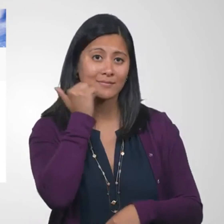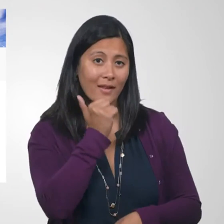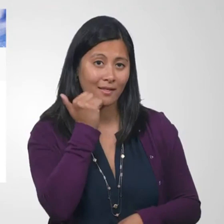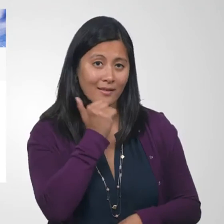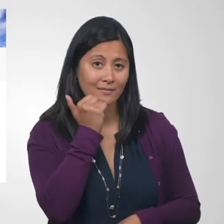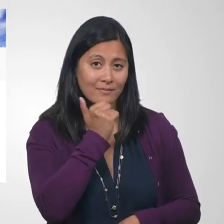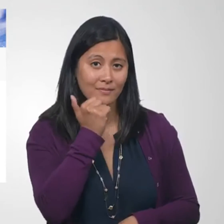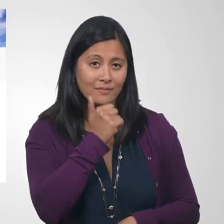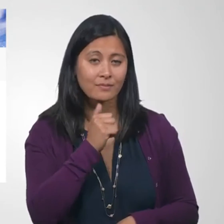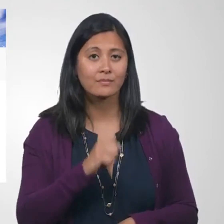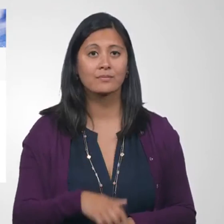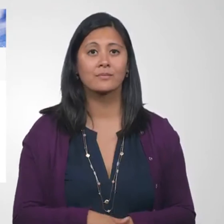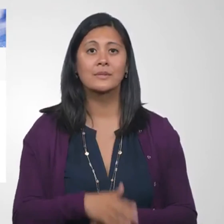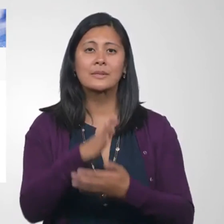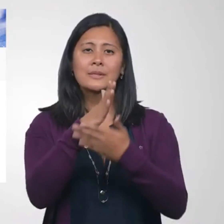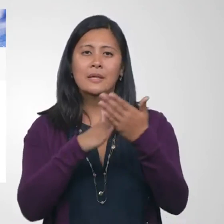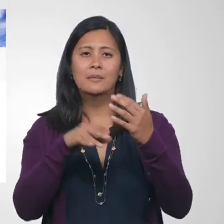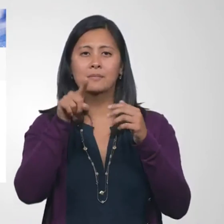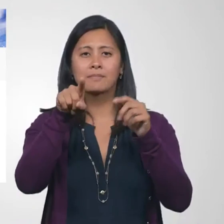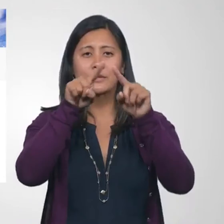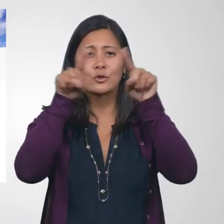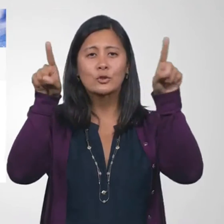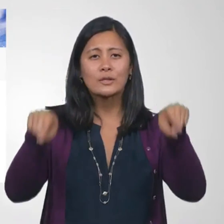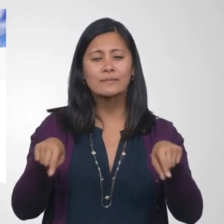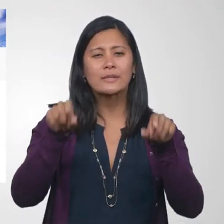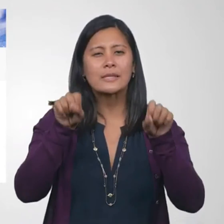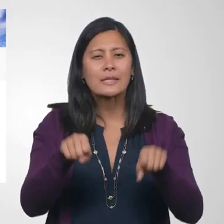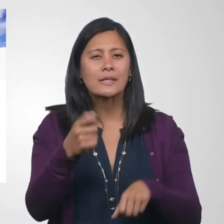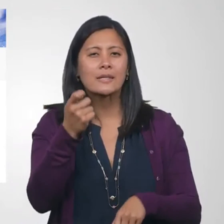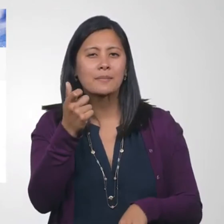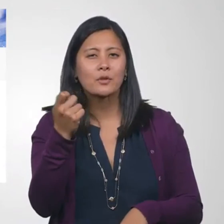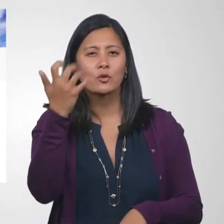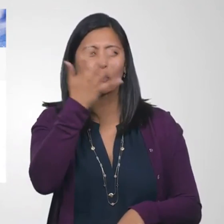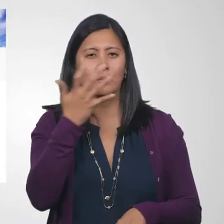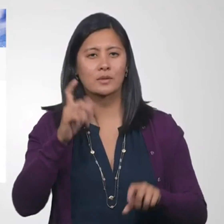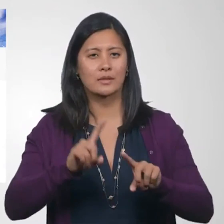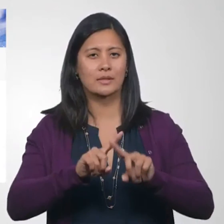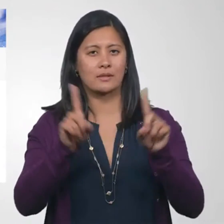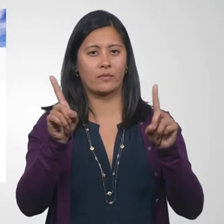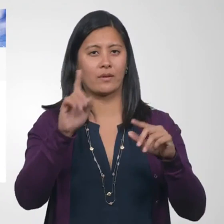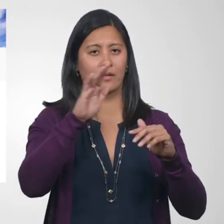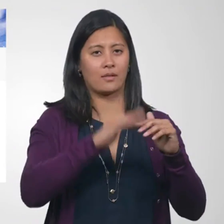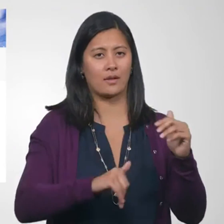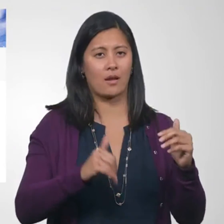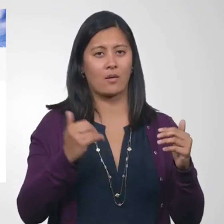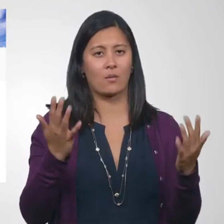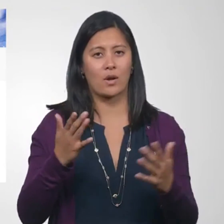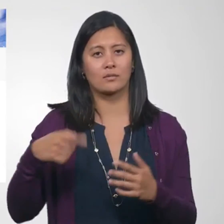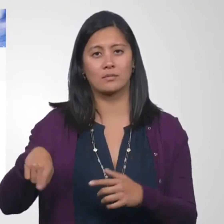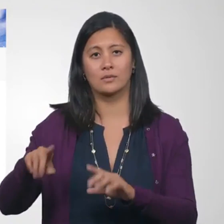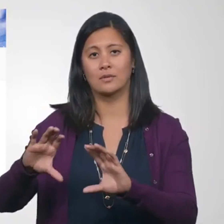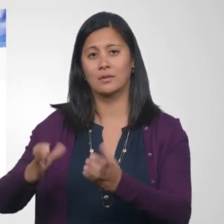sometimes on a daily basis. So some of the screens may look slightly different from how they do in this presentation.